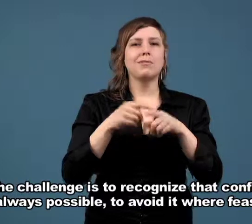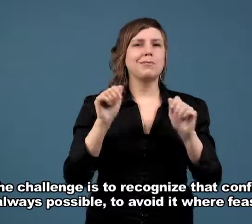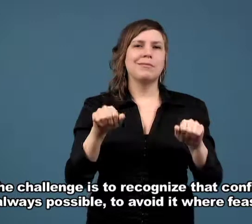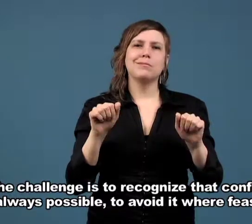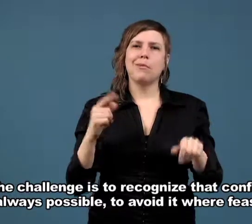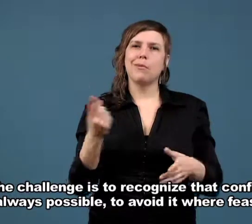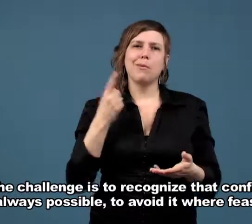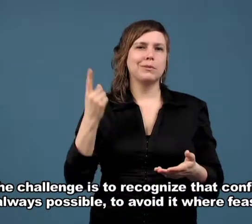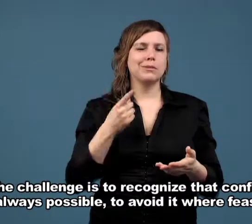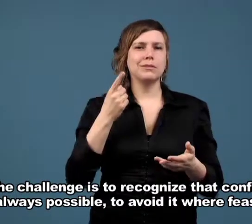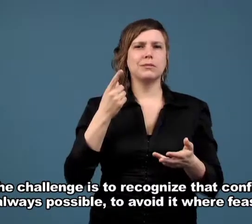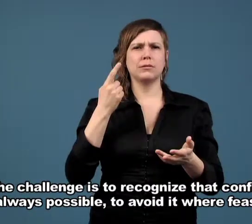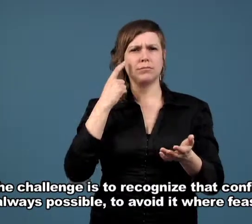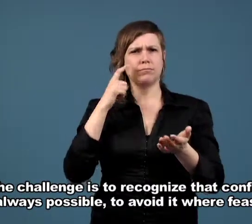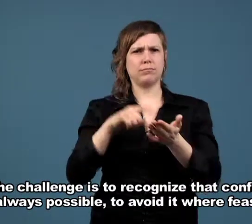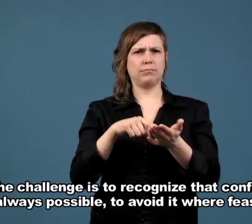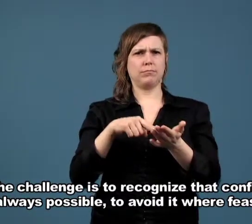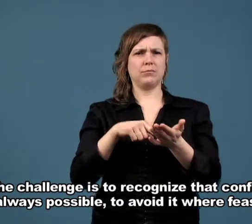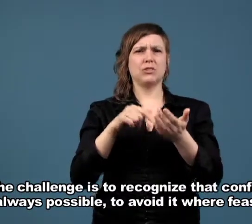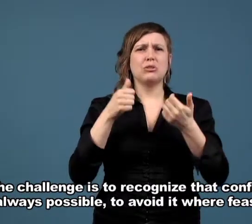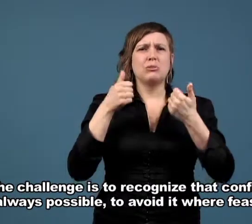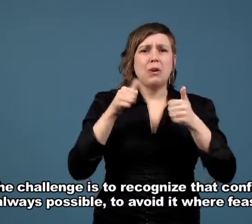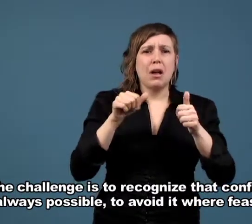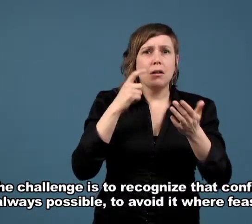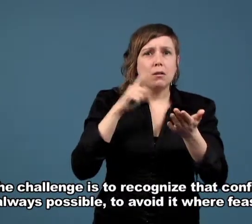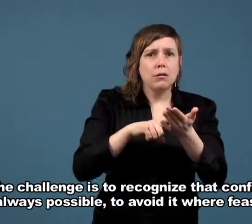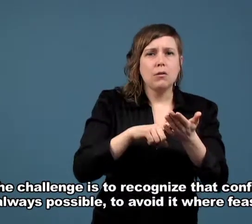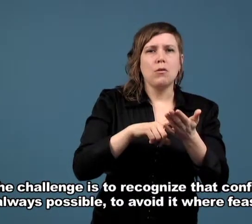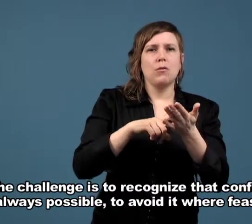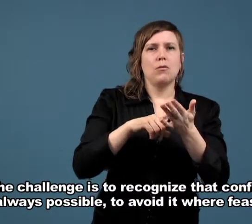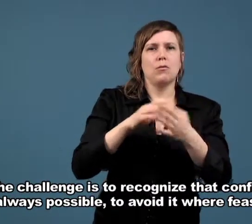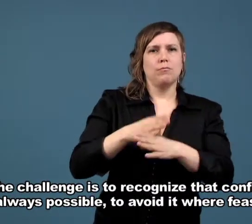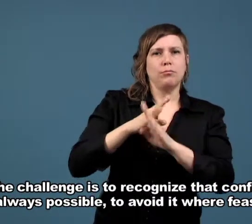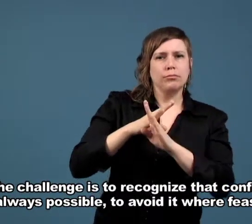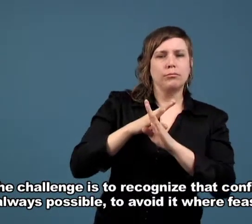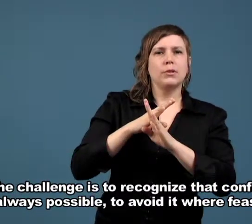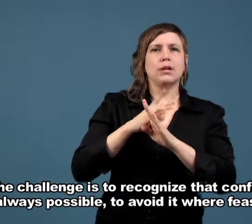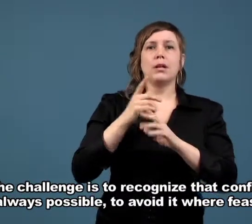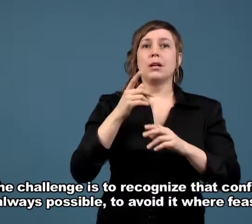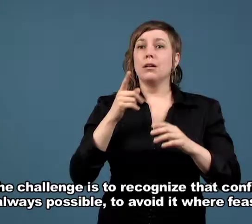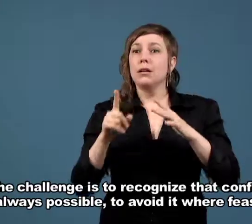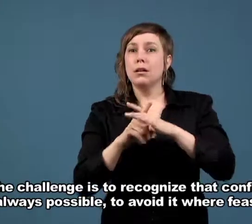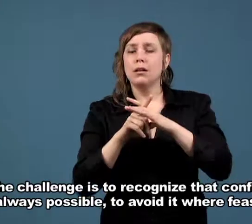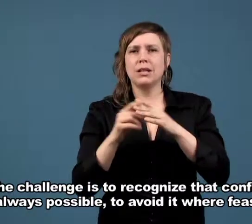The challenge is to recognize that conflict is always possible and to avoid it where feasible,